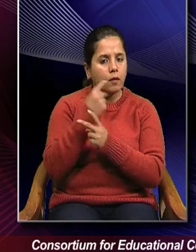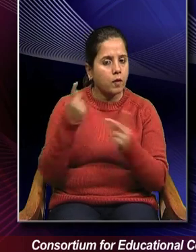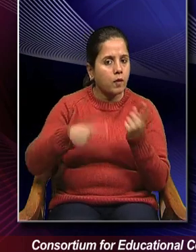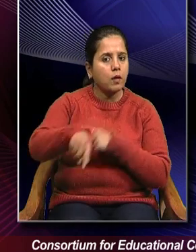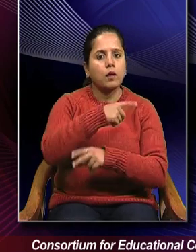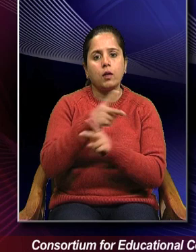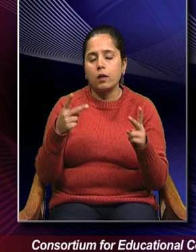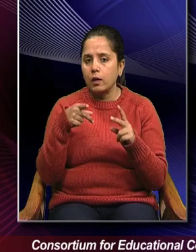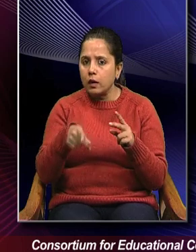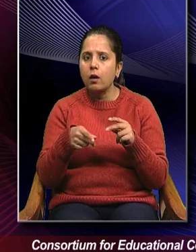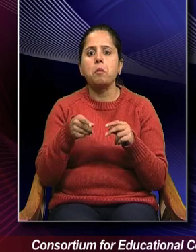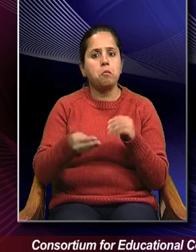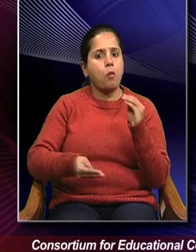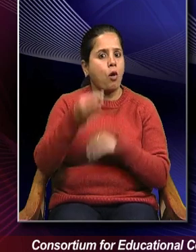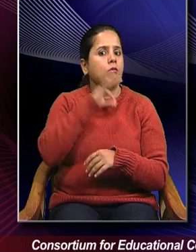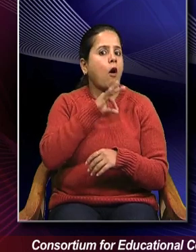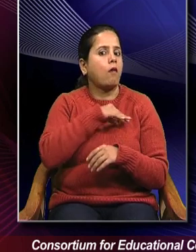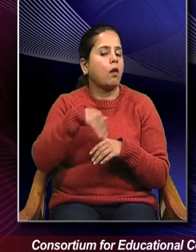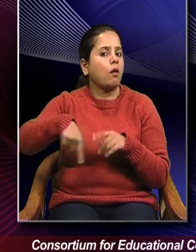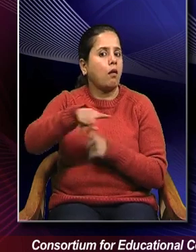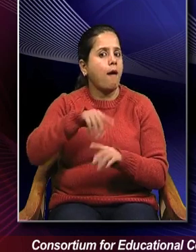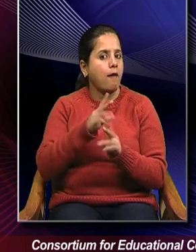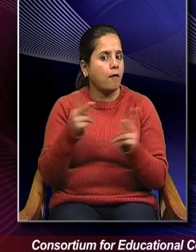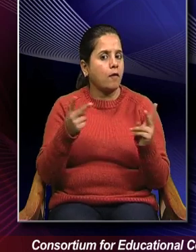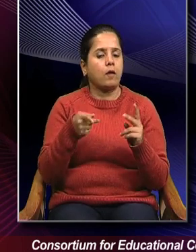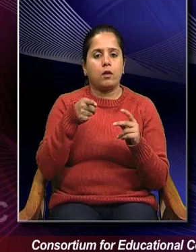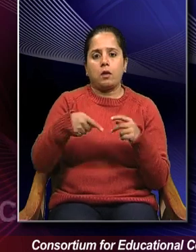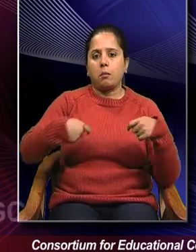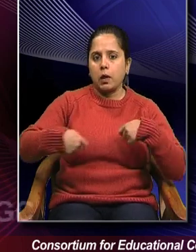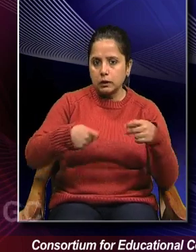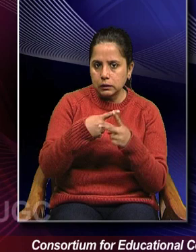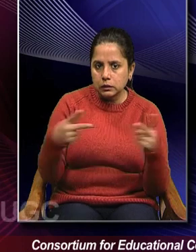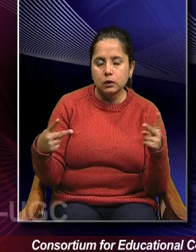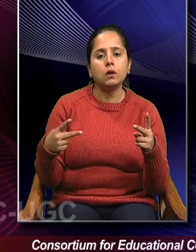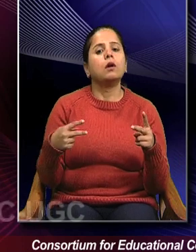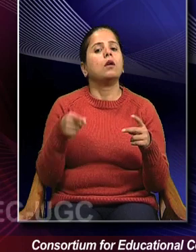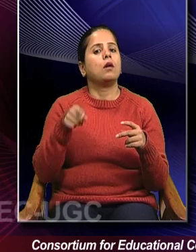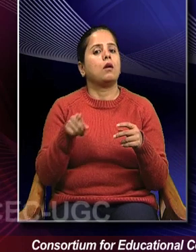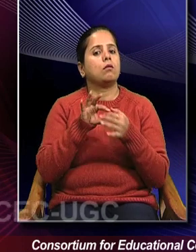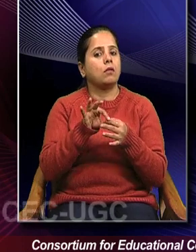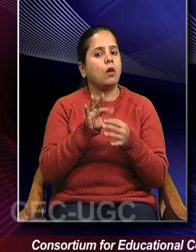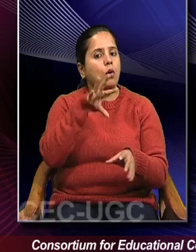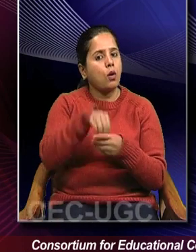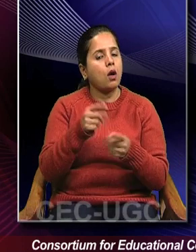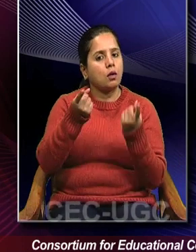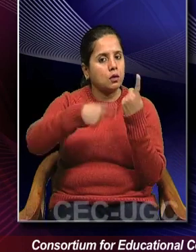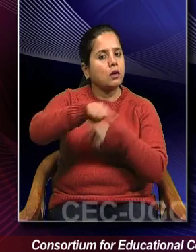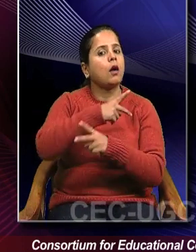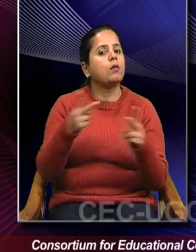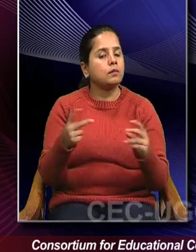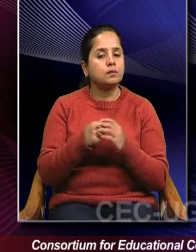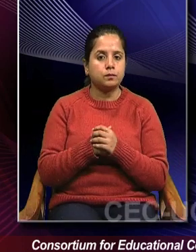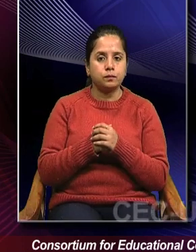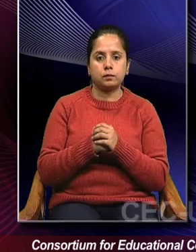well as Spain, they made a lot of profits from the kind of trade in which they engaged themselves.